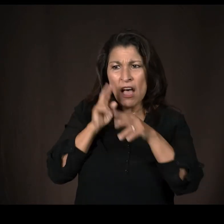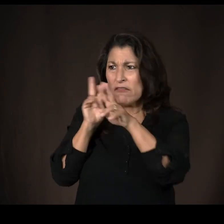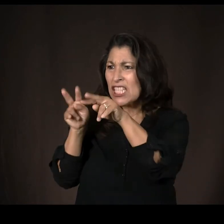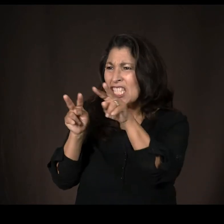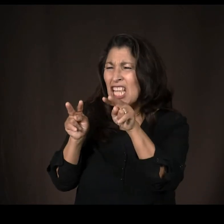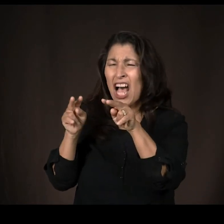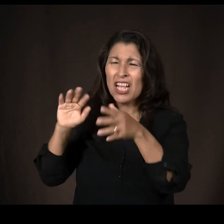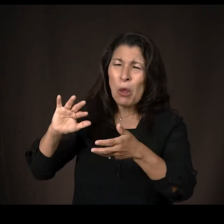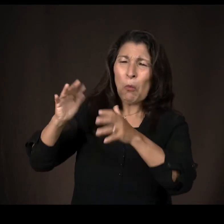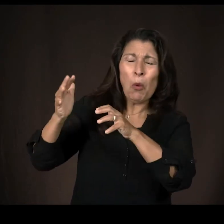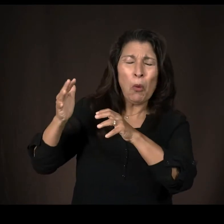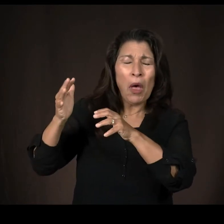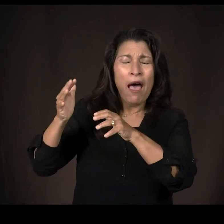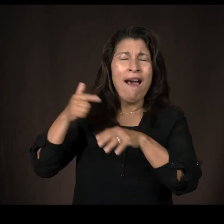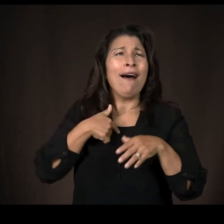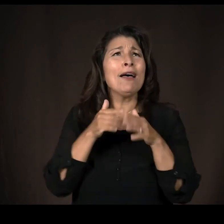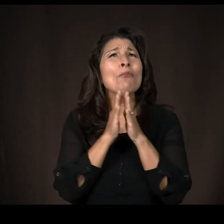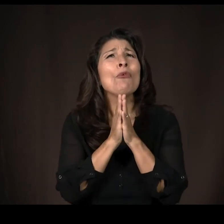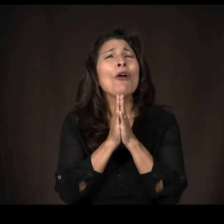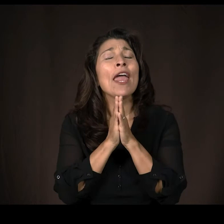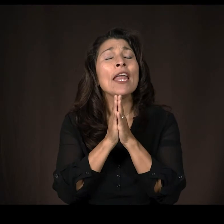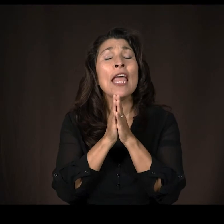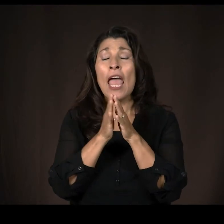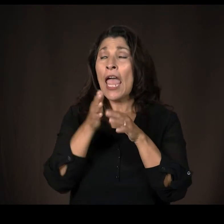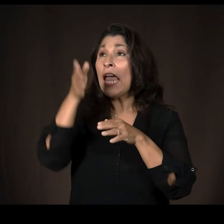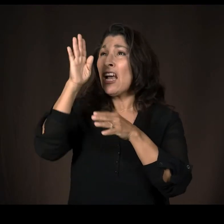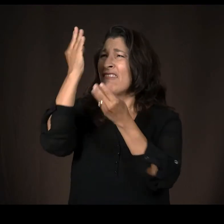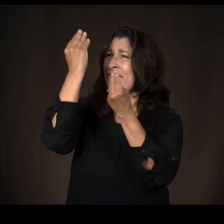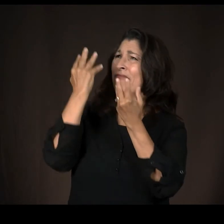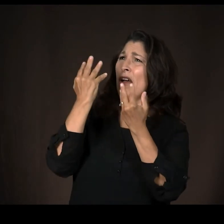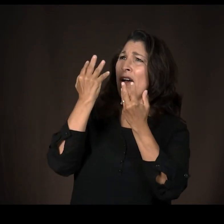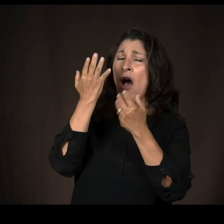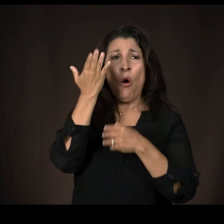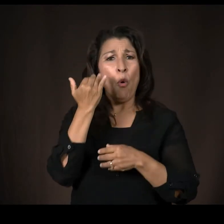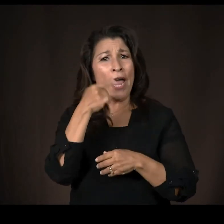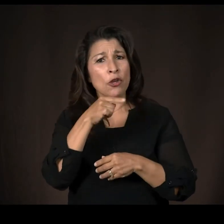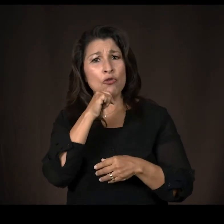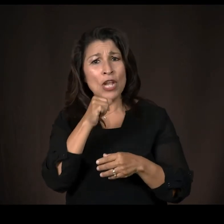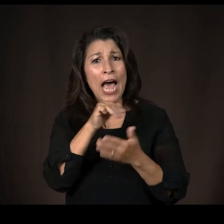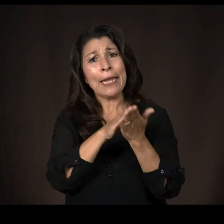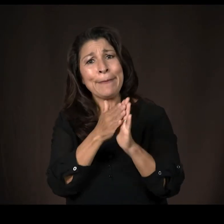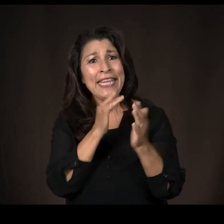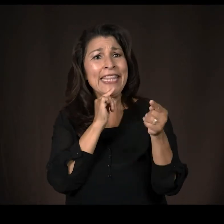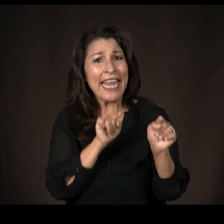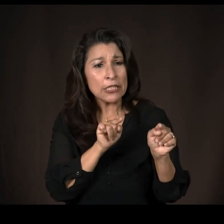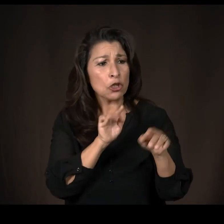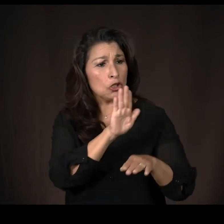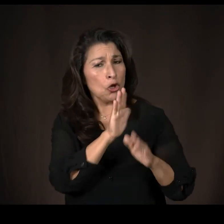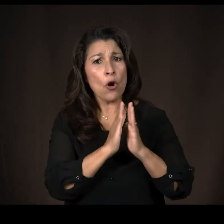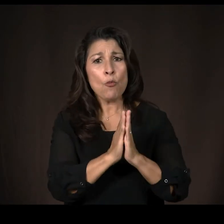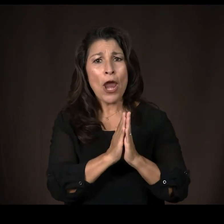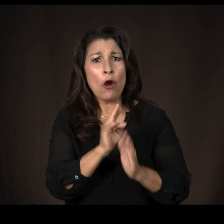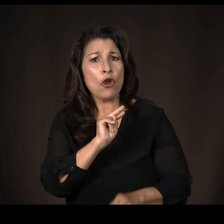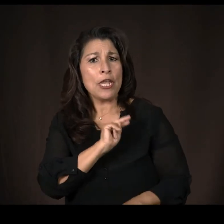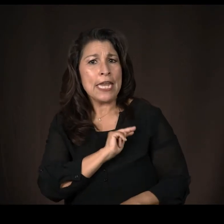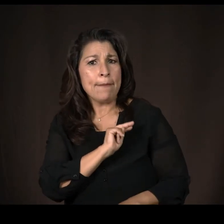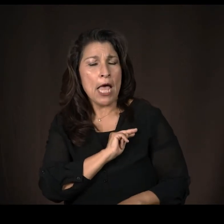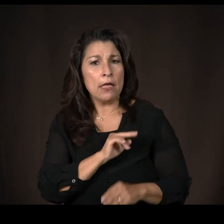Jerusalem. The more I prayed about it, the more God said to me, well, why don't you be the answer to your own prayer, Nehemiah?